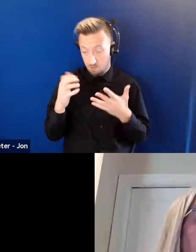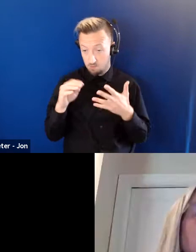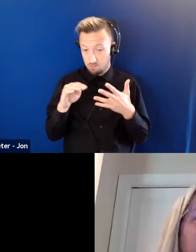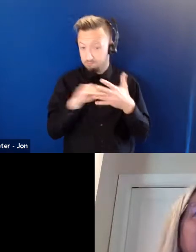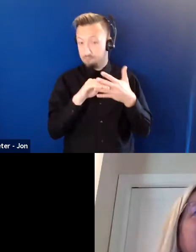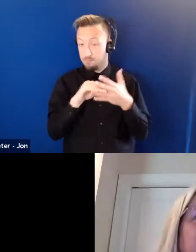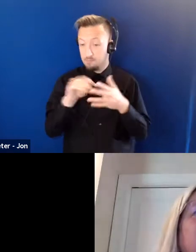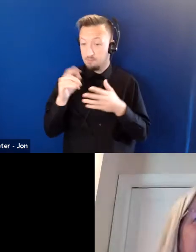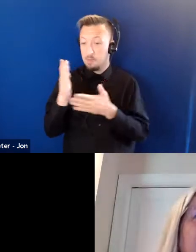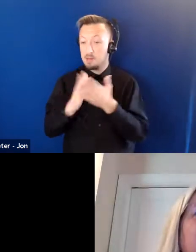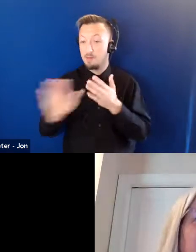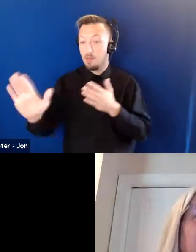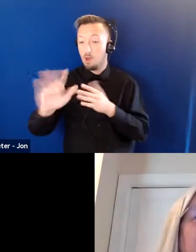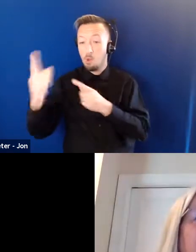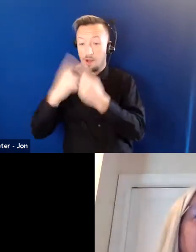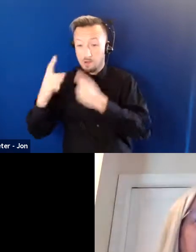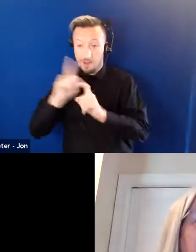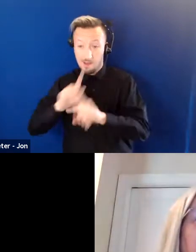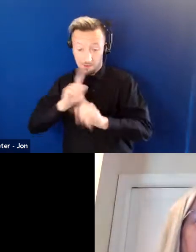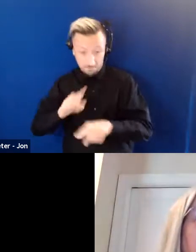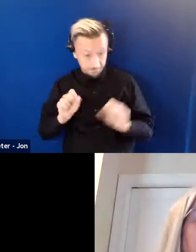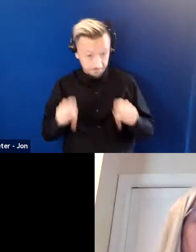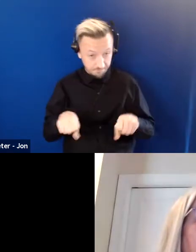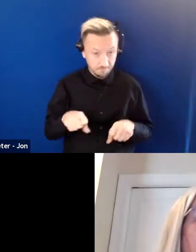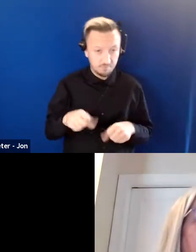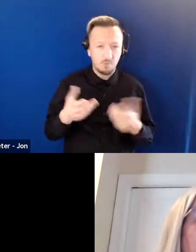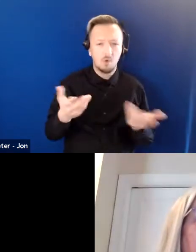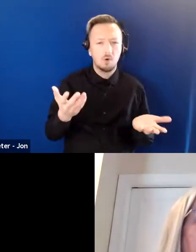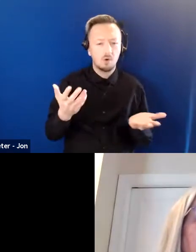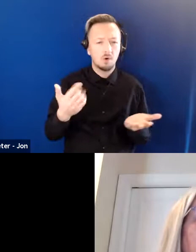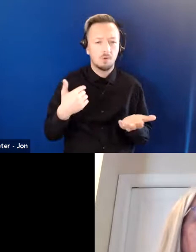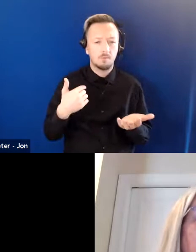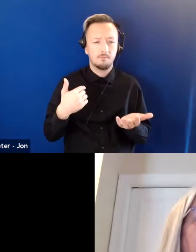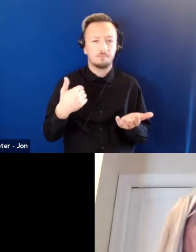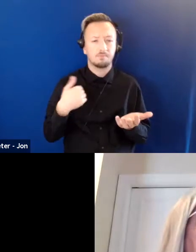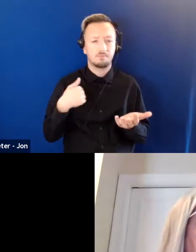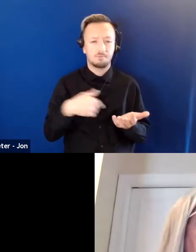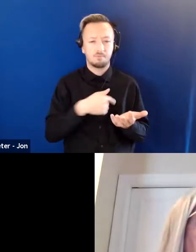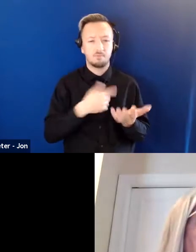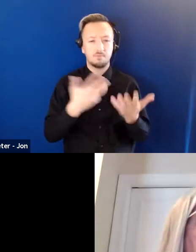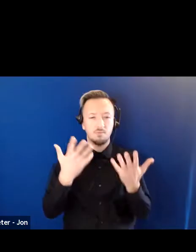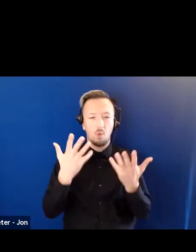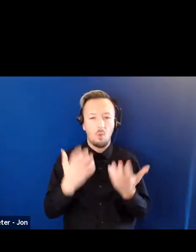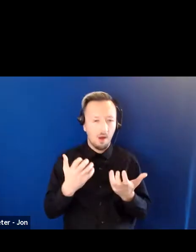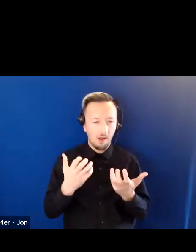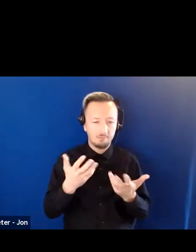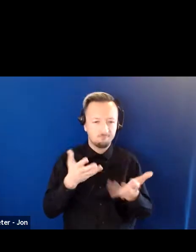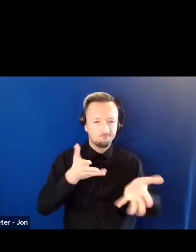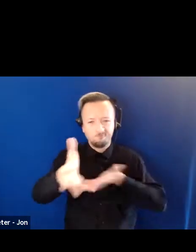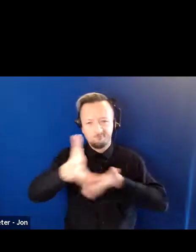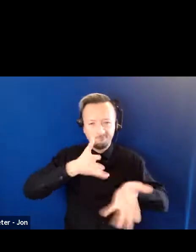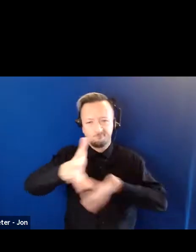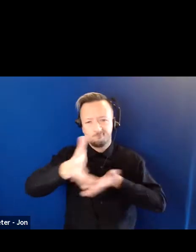some direct questions. We can. We really want to try to be as engaging as